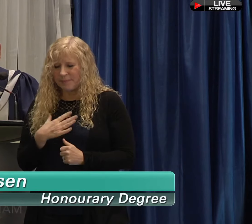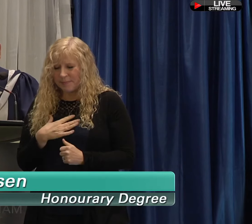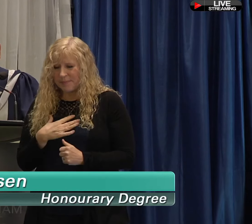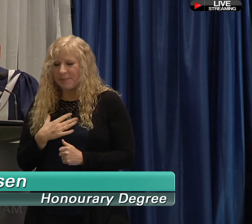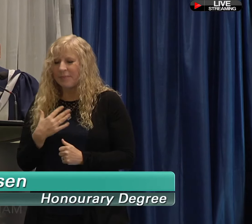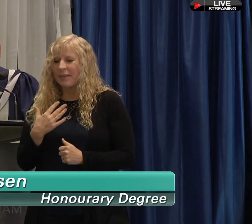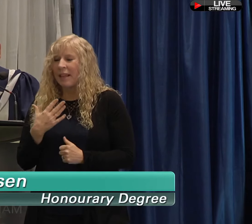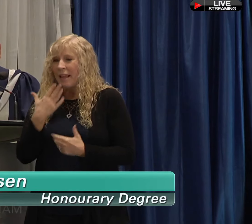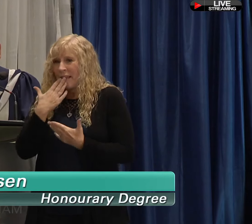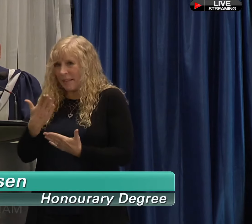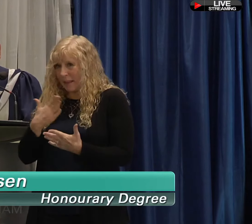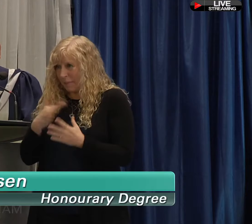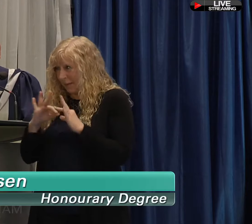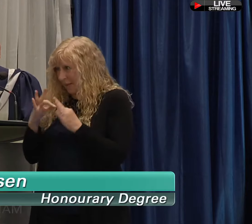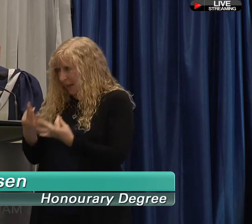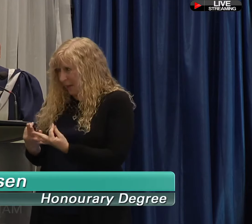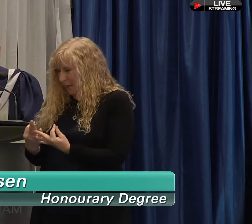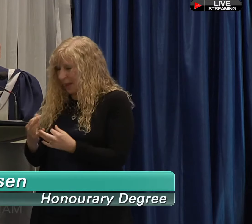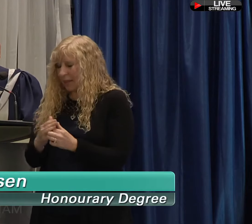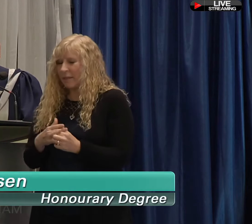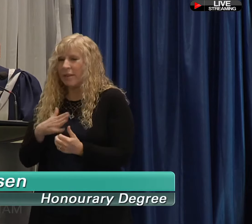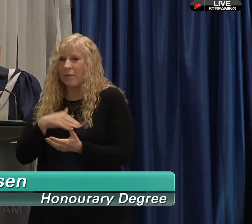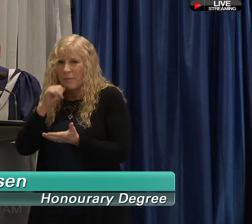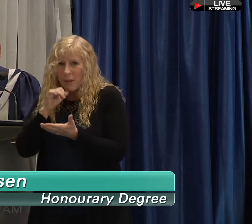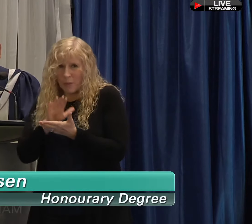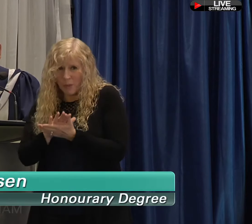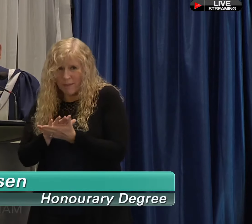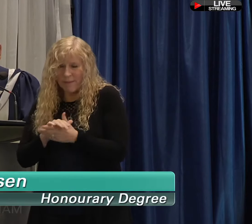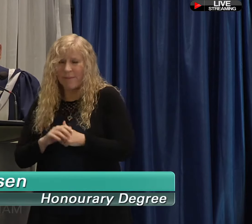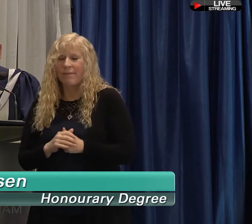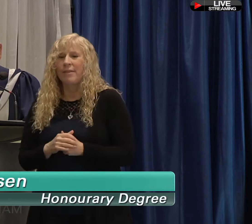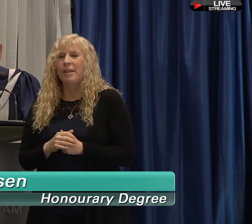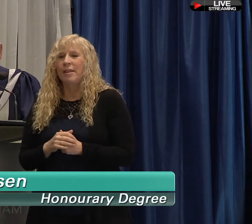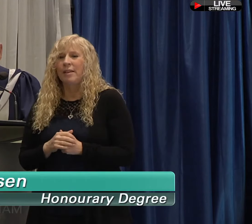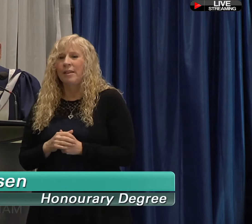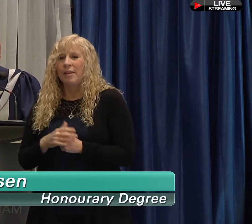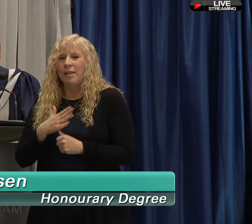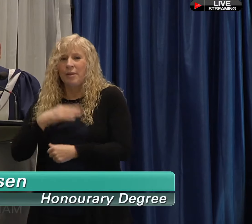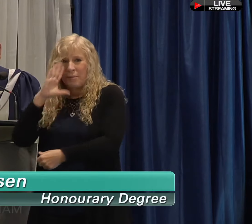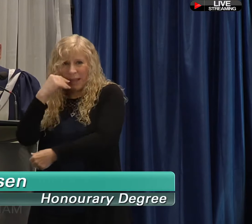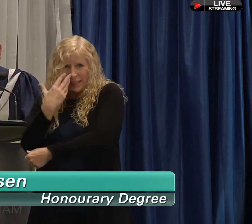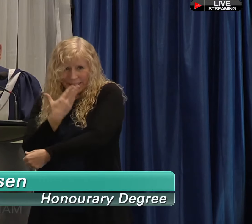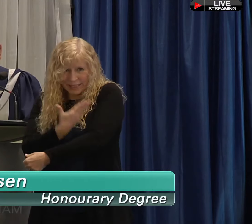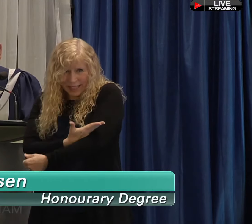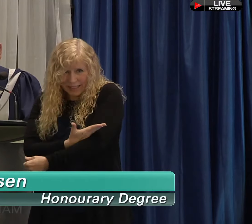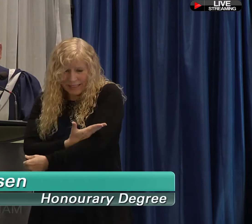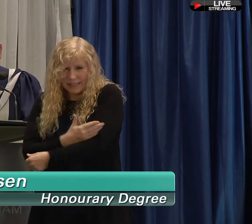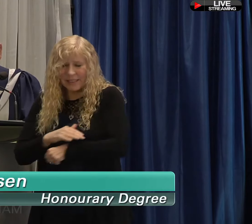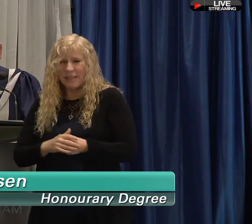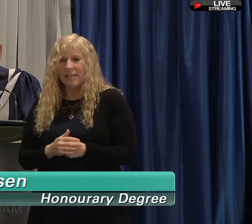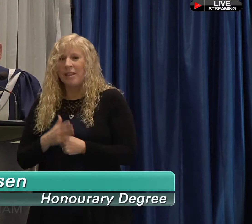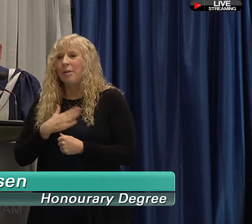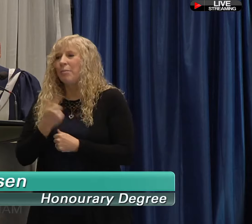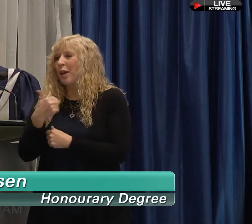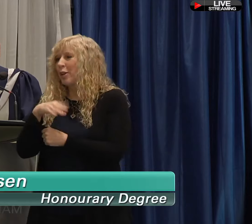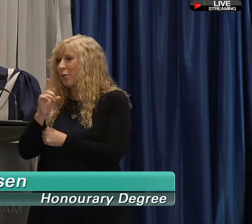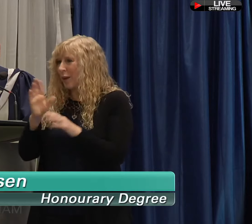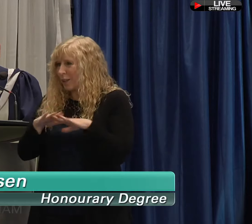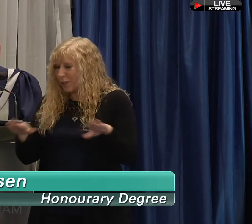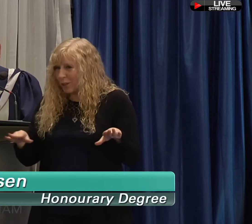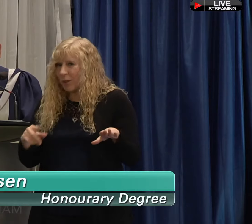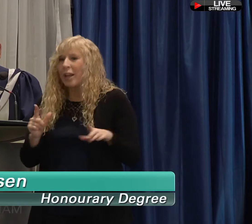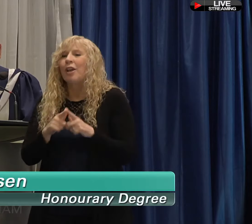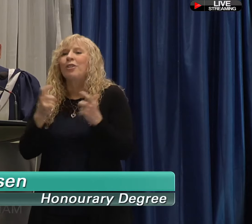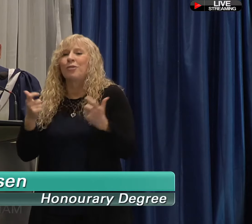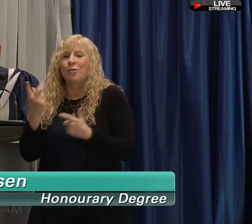I thank my family, my wife, Ivy, my sons, my grandchildren, and